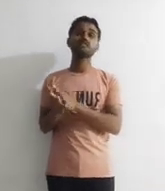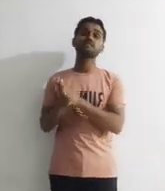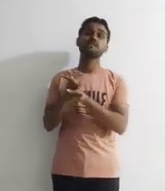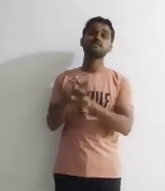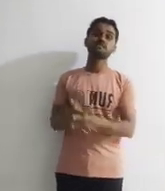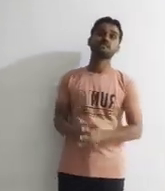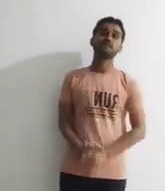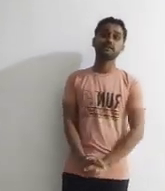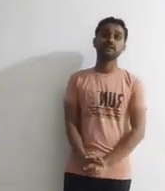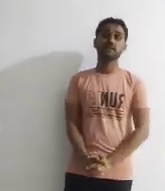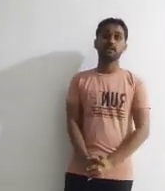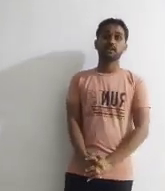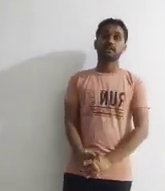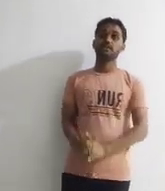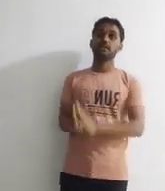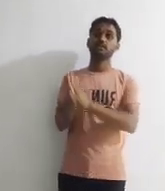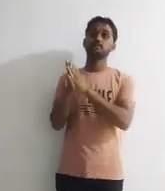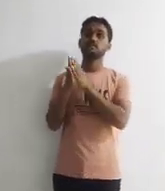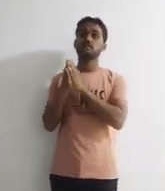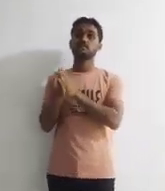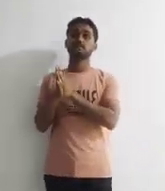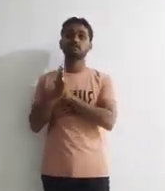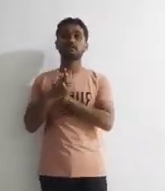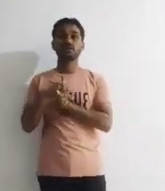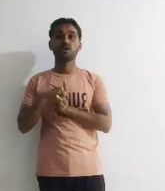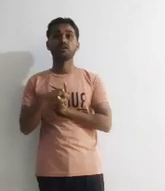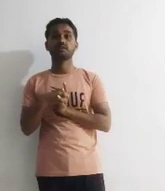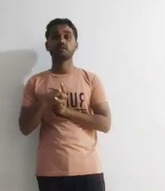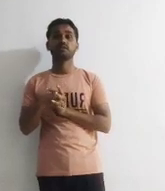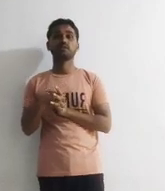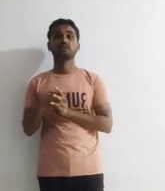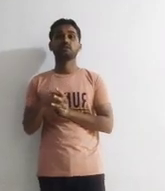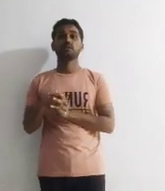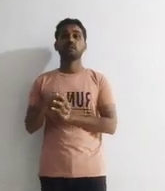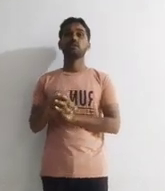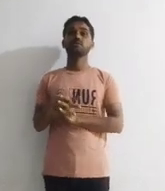process based multi-threading. That concept was not allowed in